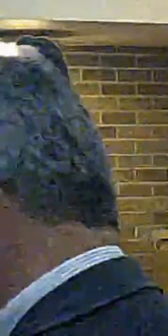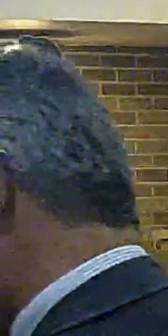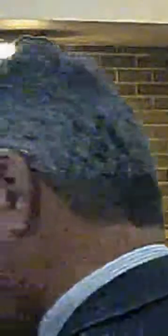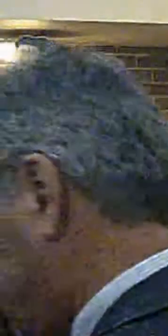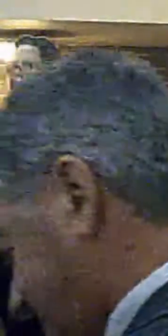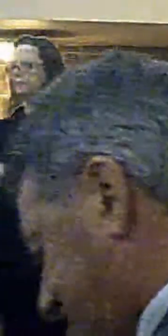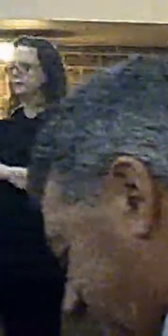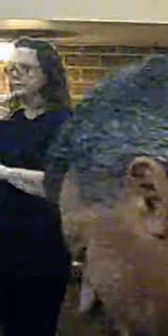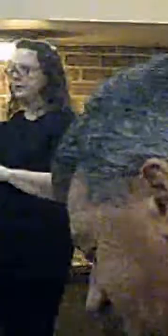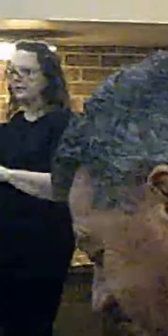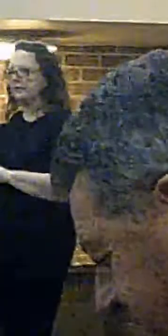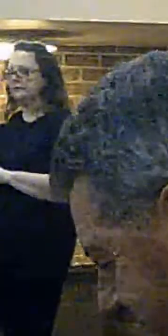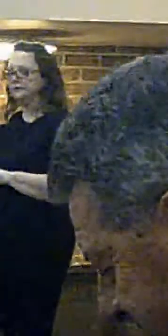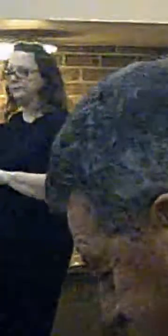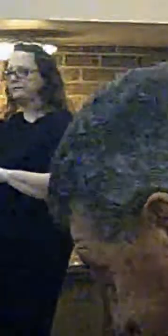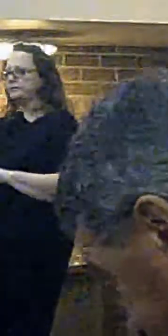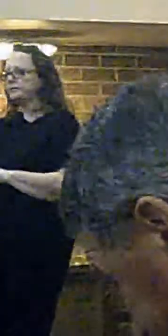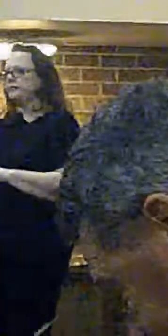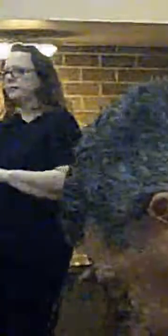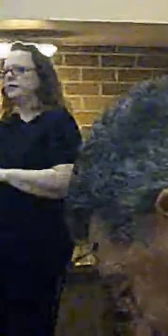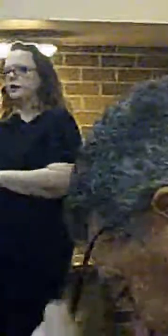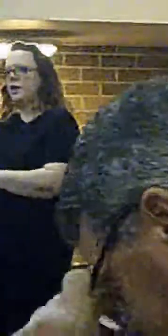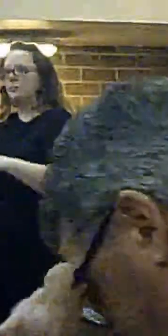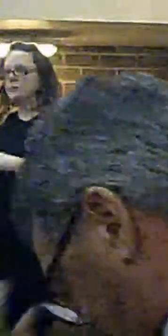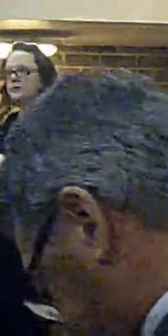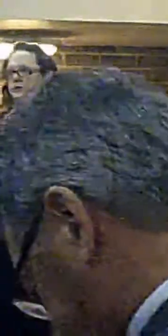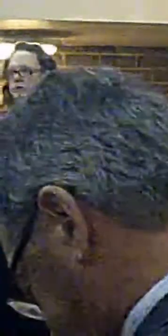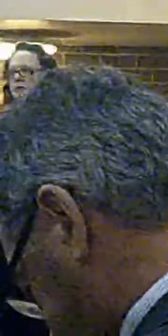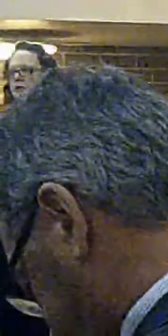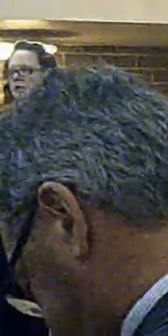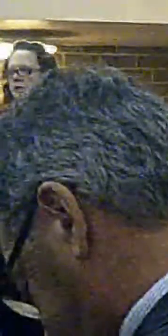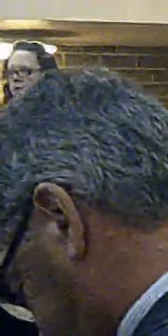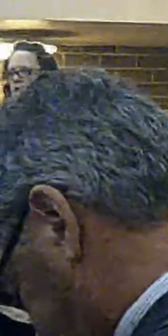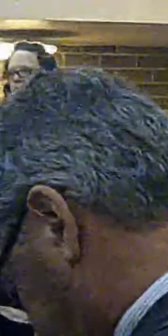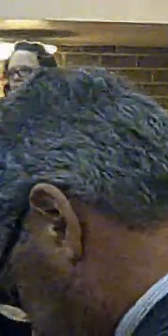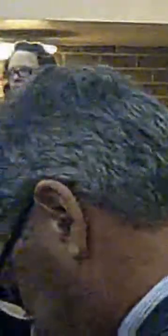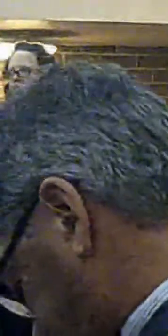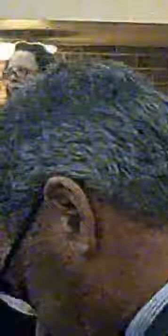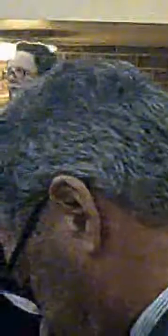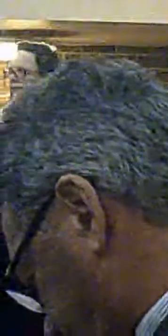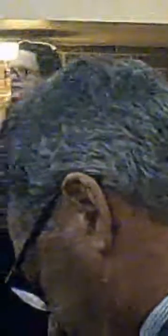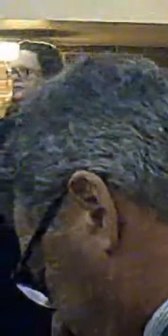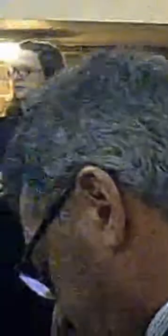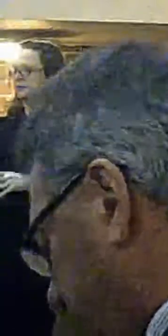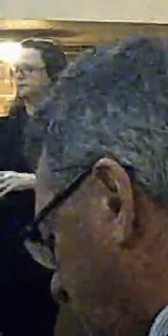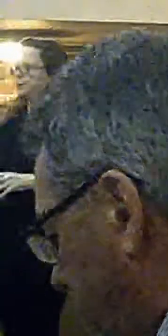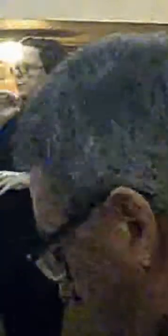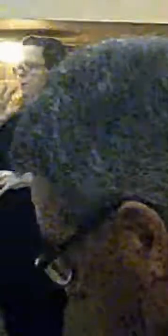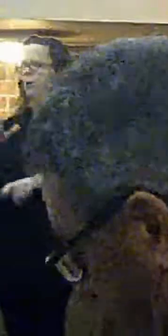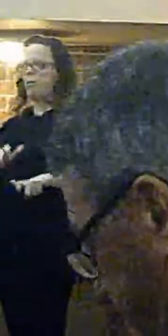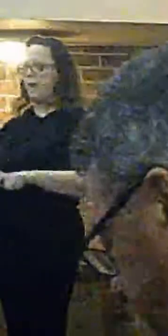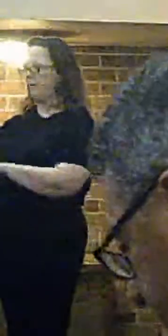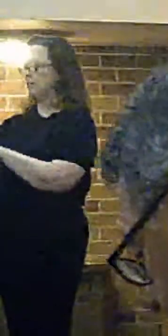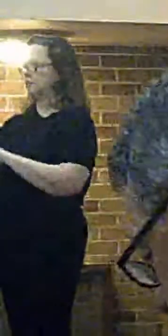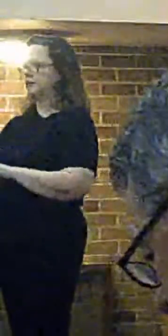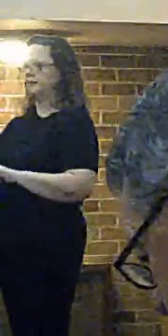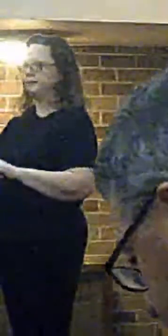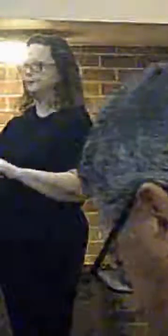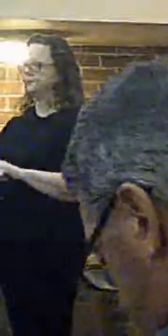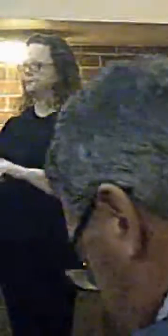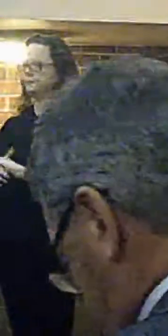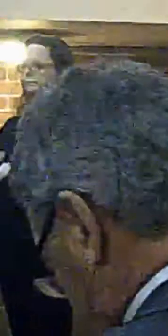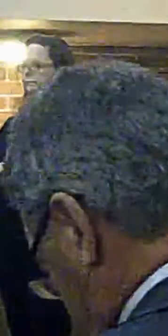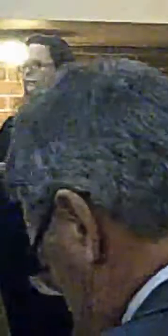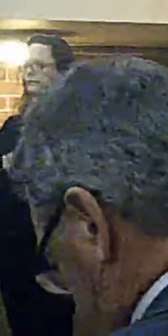of public opposition in Greasby, to elect to say, we won't proceed with the